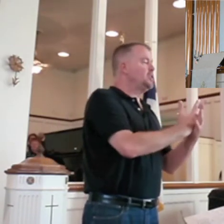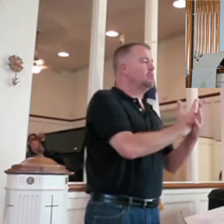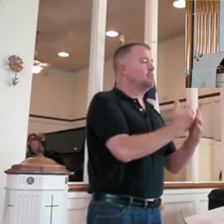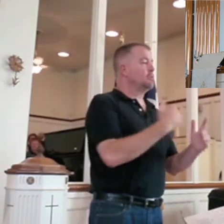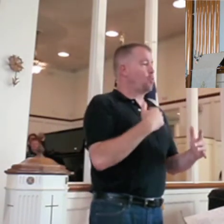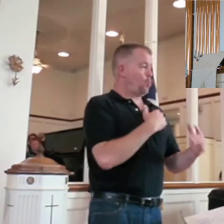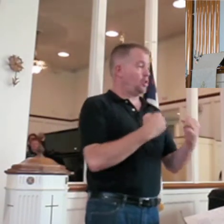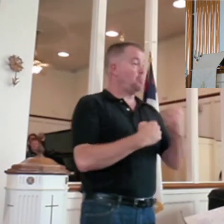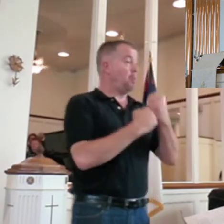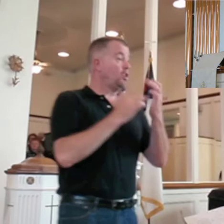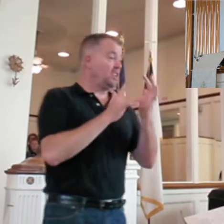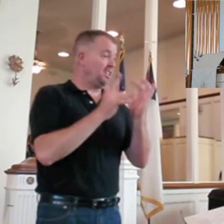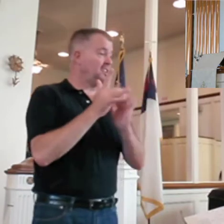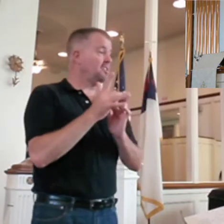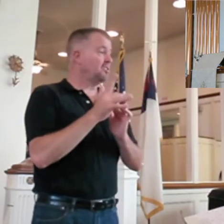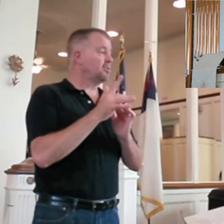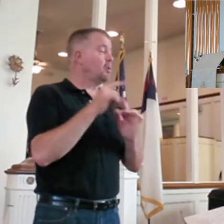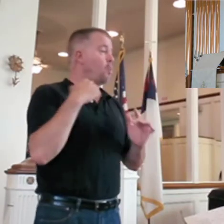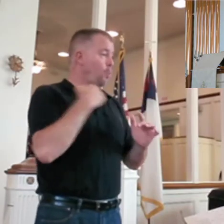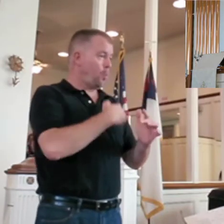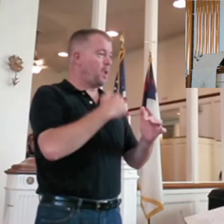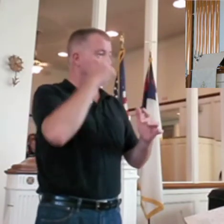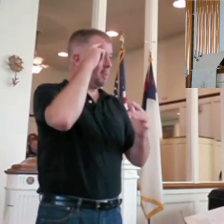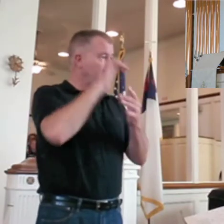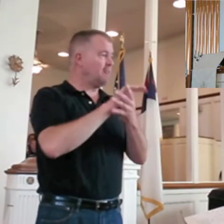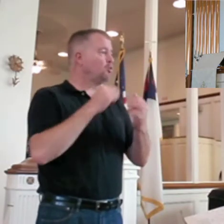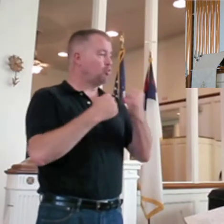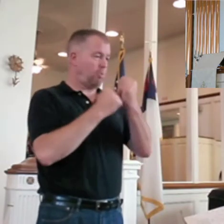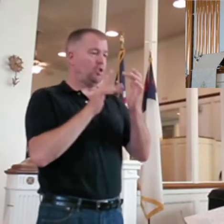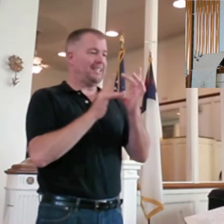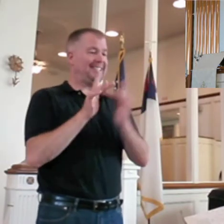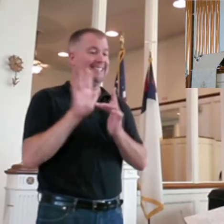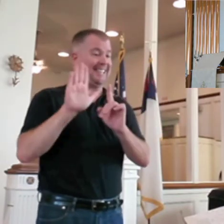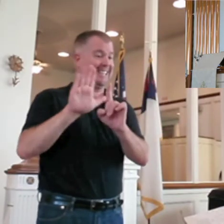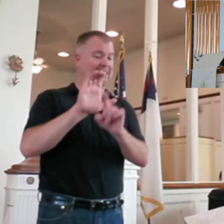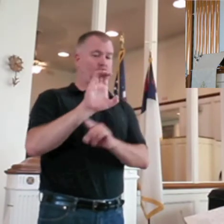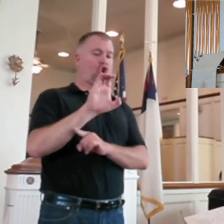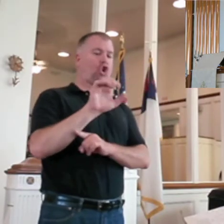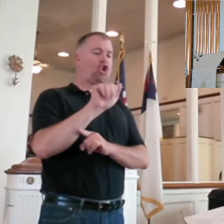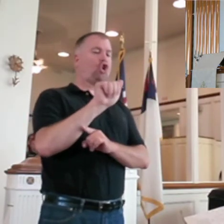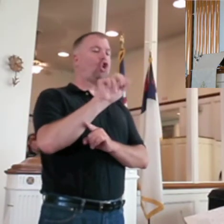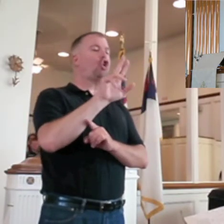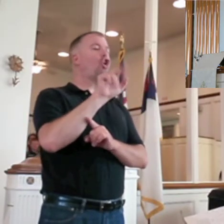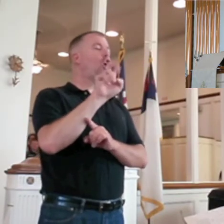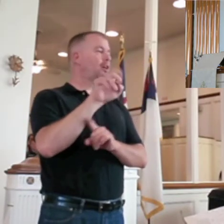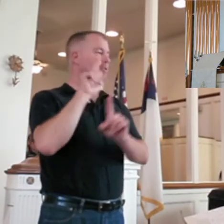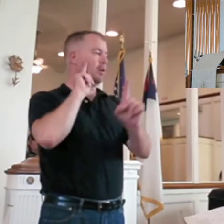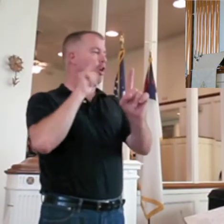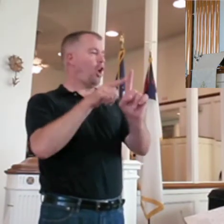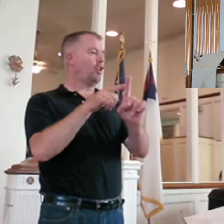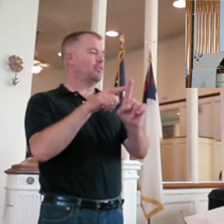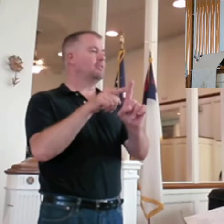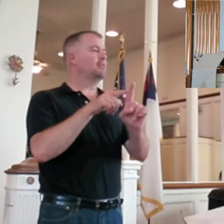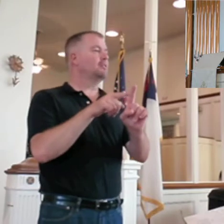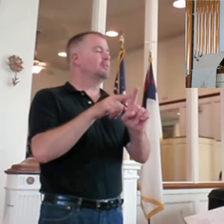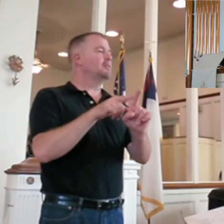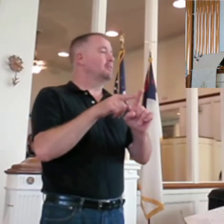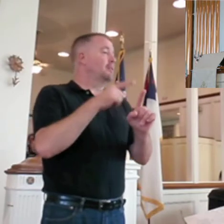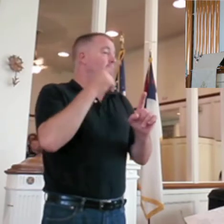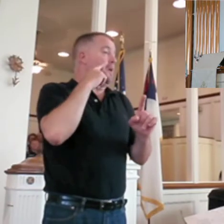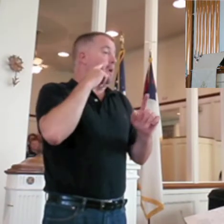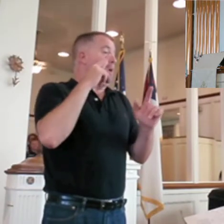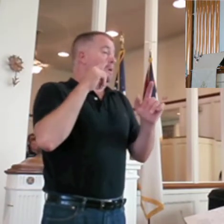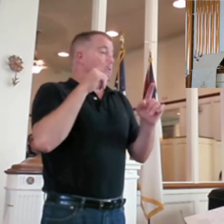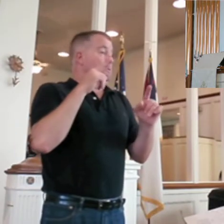with Jesus. We believed with Jesus for a just cause. They thought that they had ended the Jesus